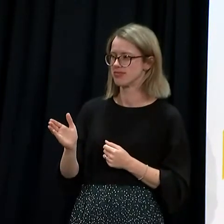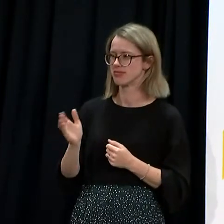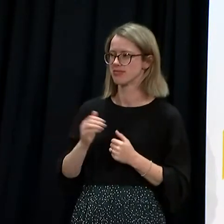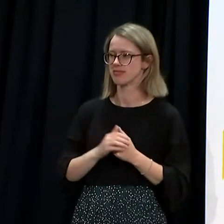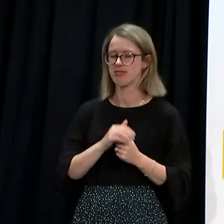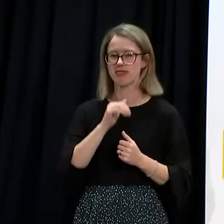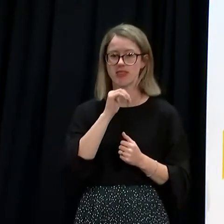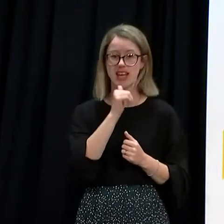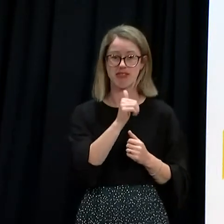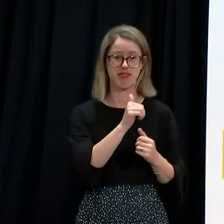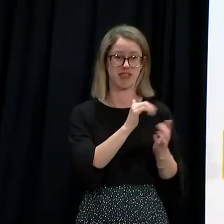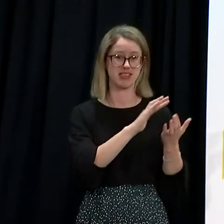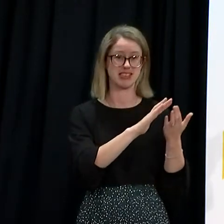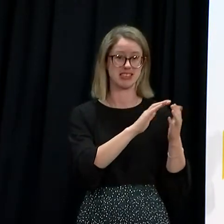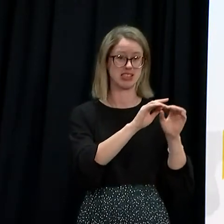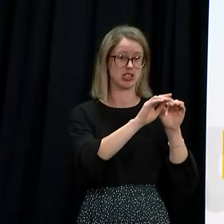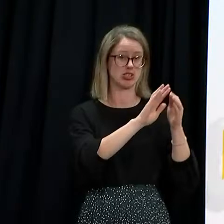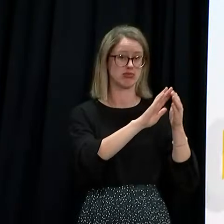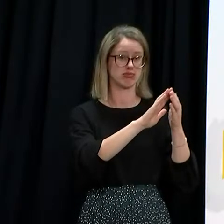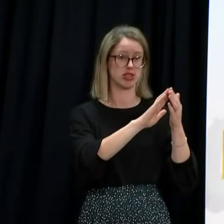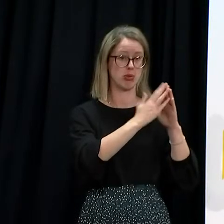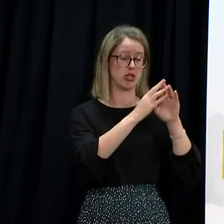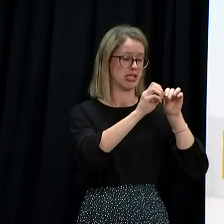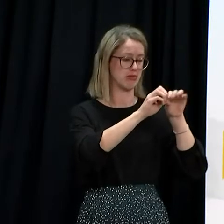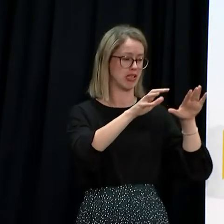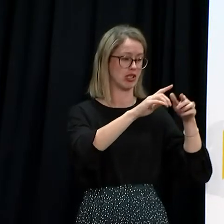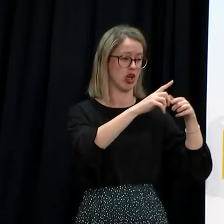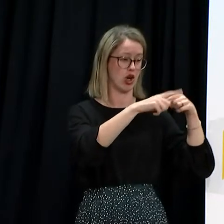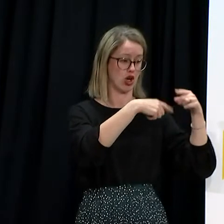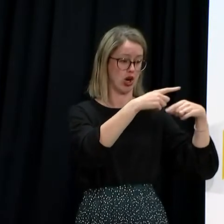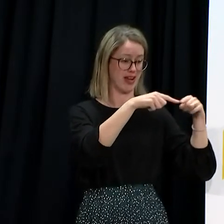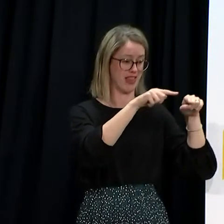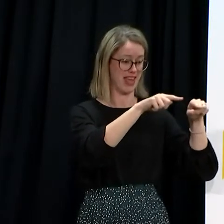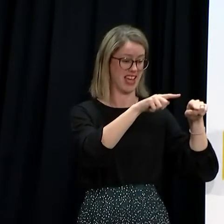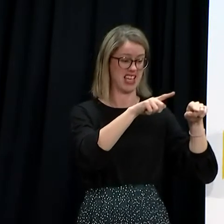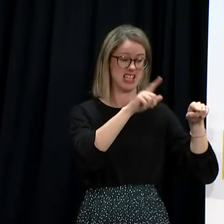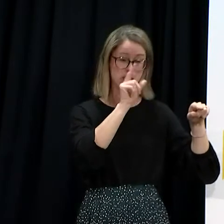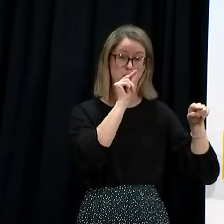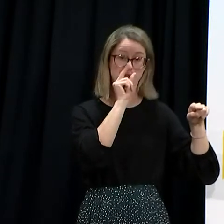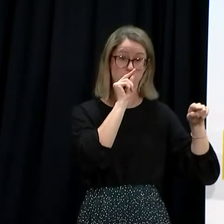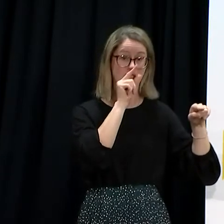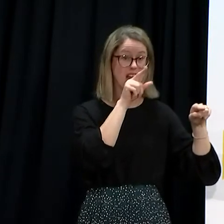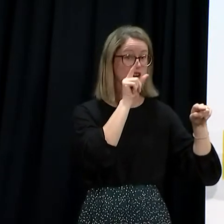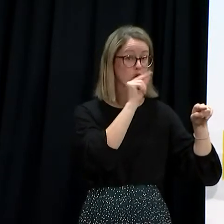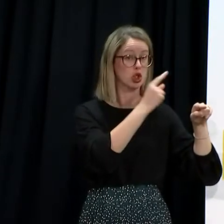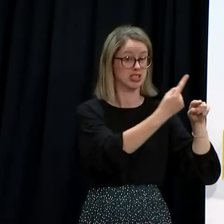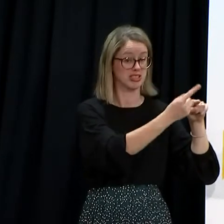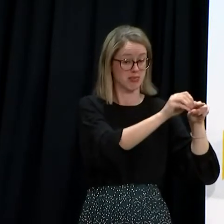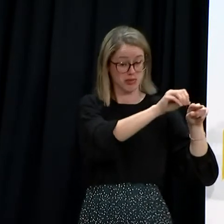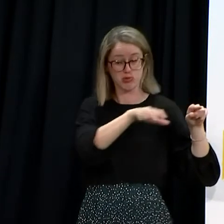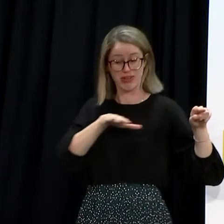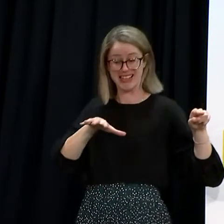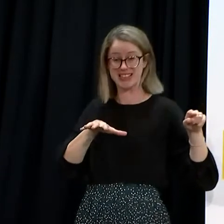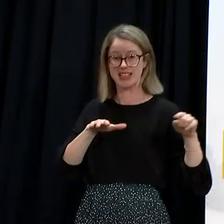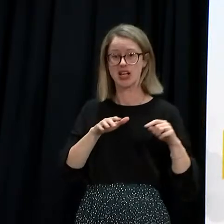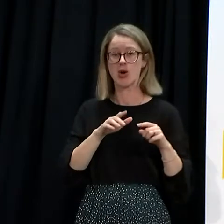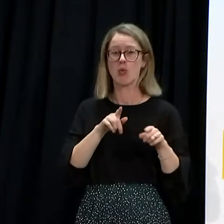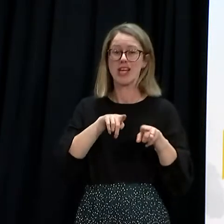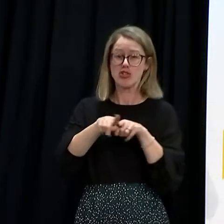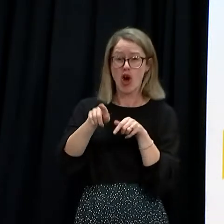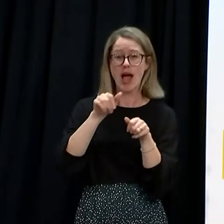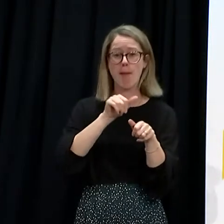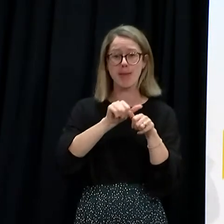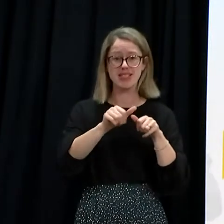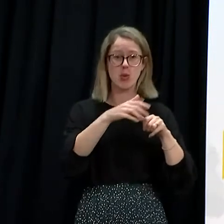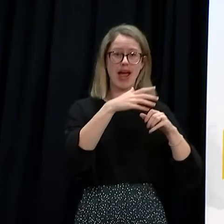an outbreak in any part of the country, there exists a risk that it could spread. So we've done our very best through the boundaries that